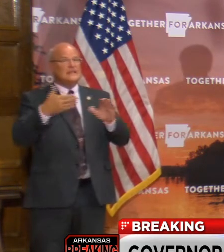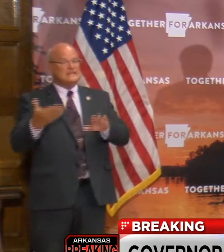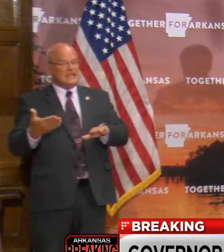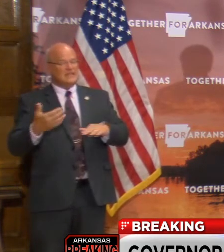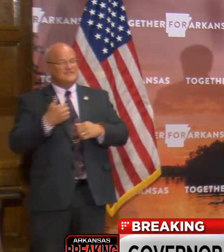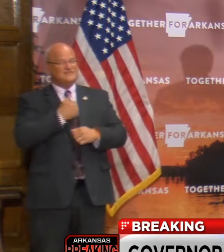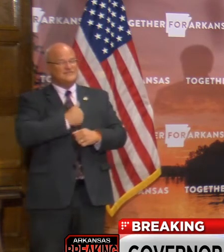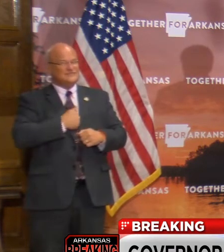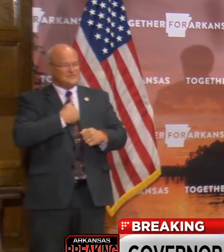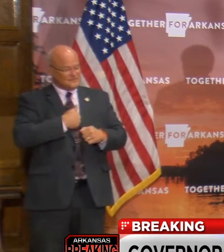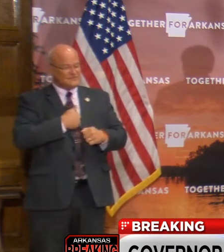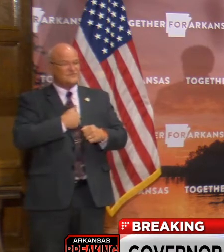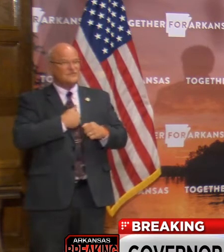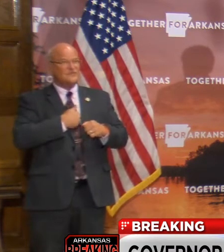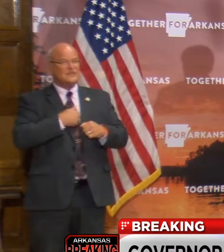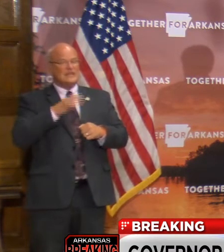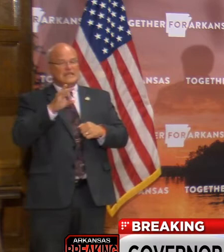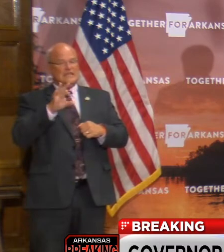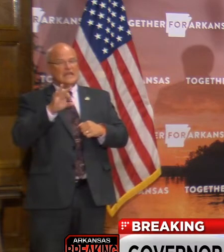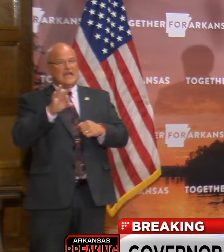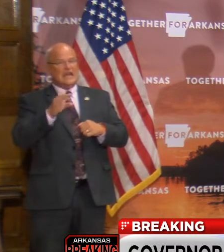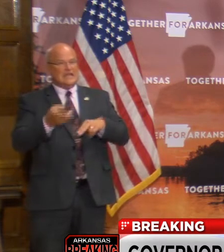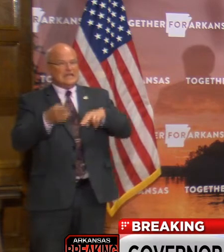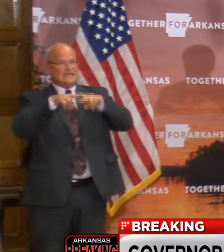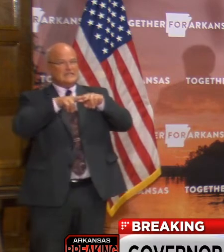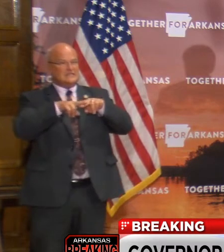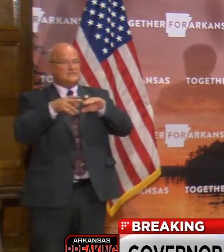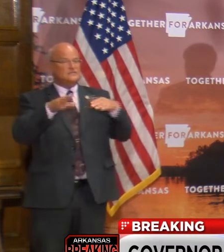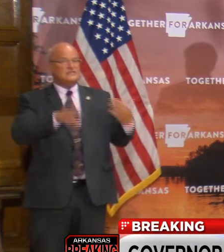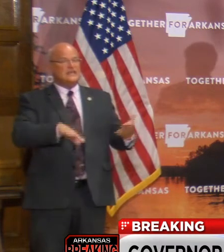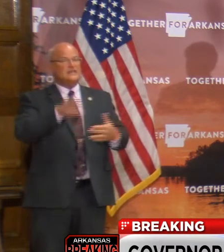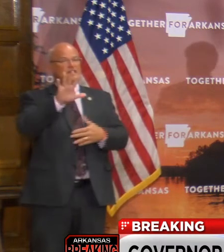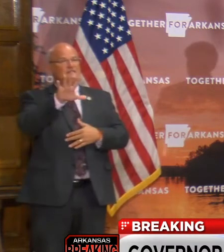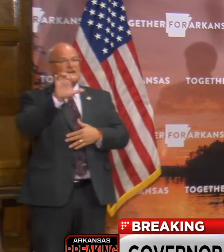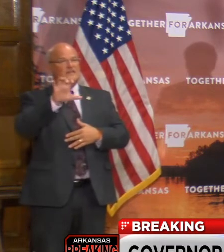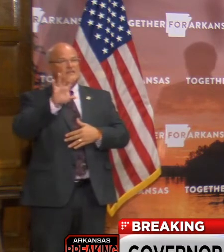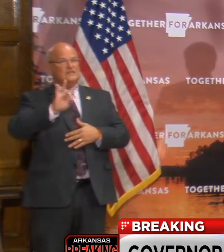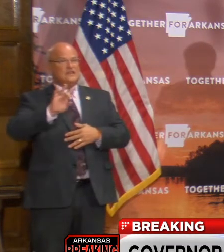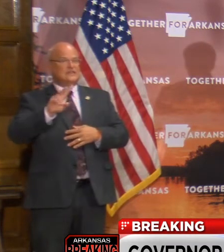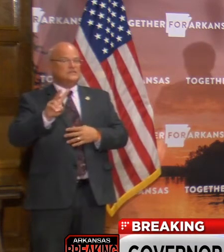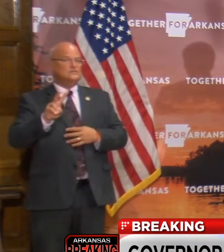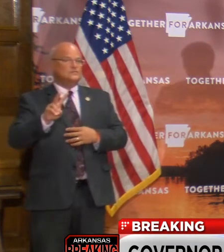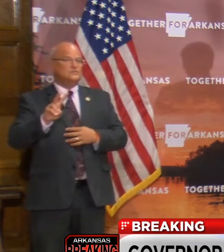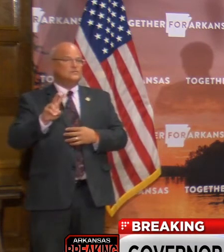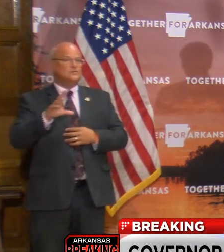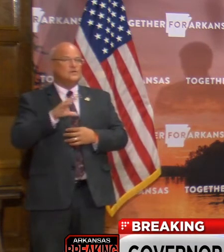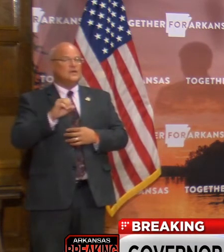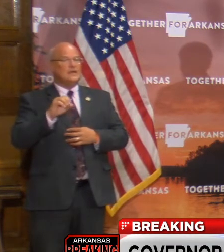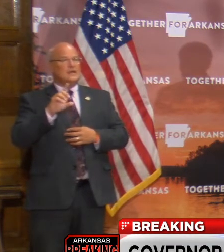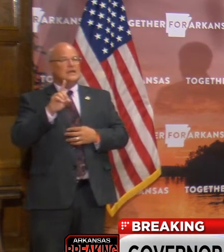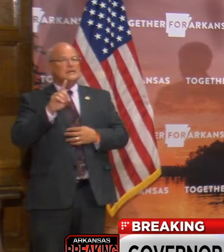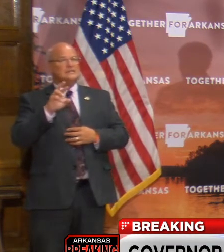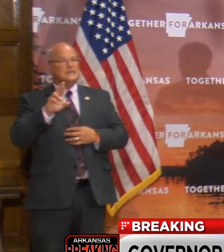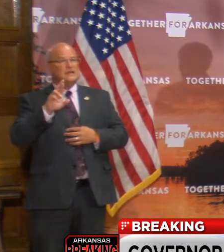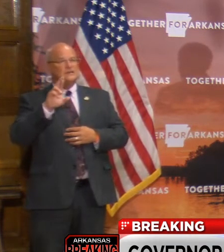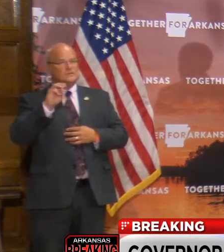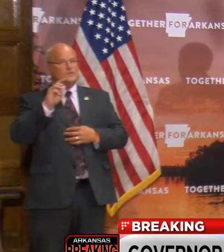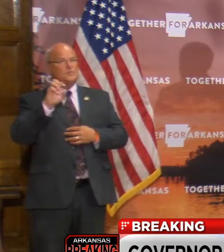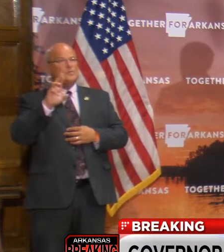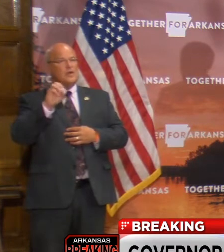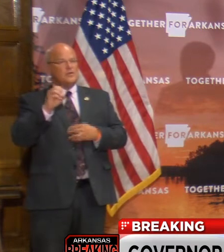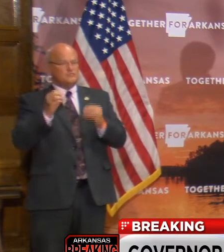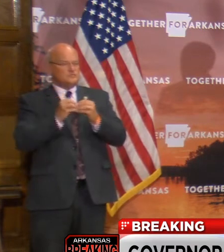regrettably, are 9 additional deaths, brings us to 582. And Dr. Romero will have